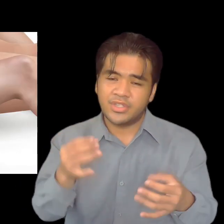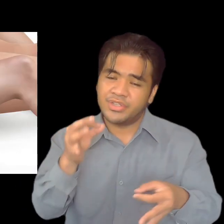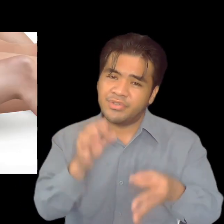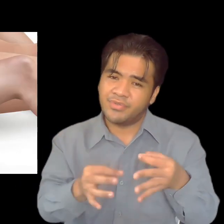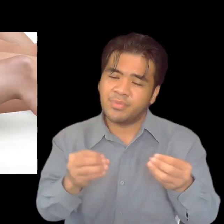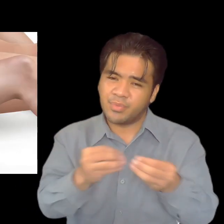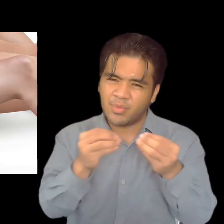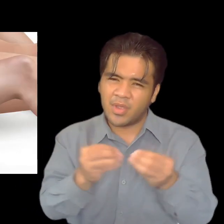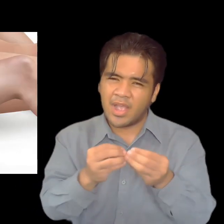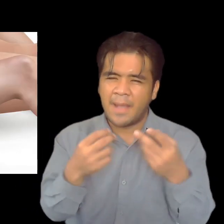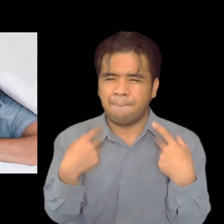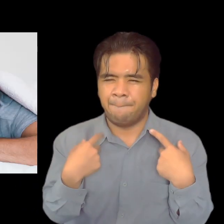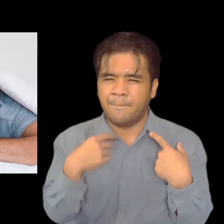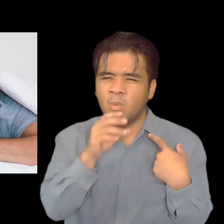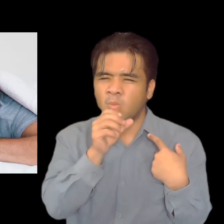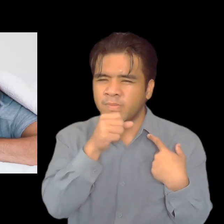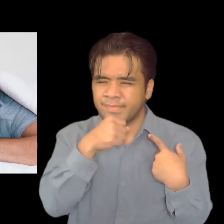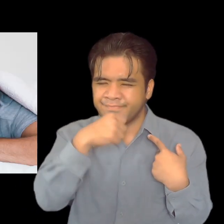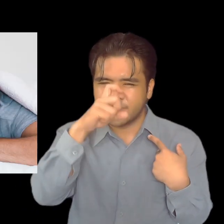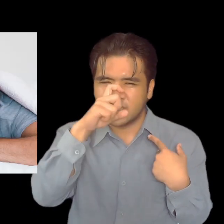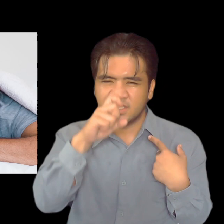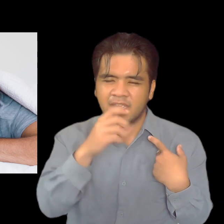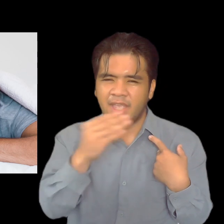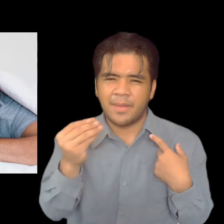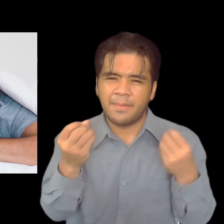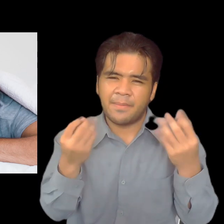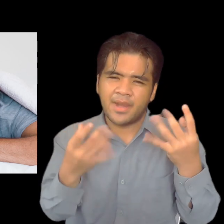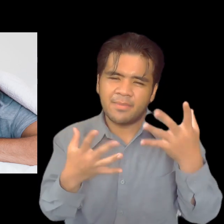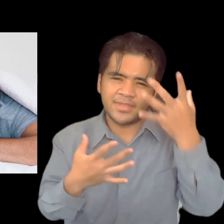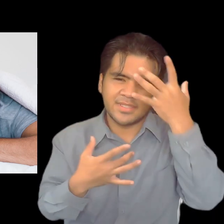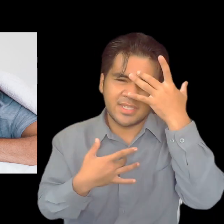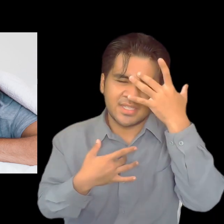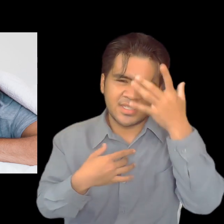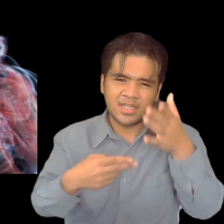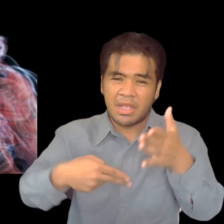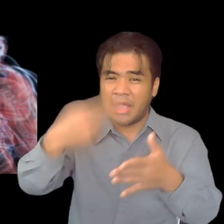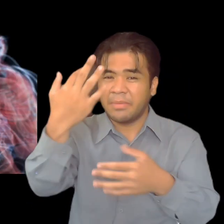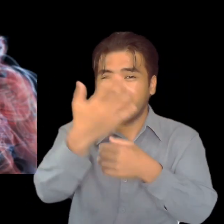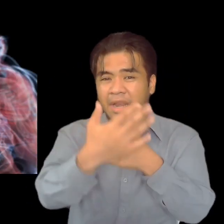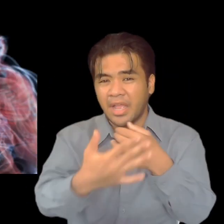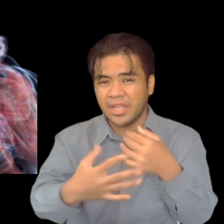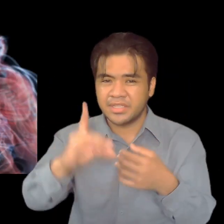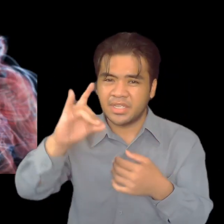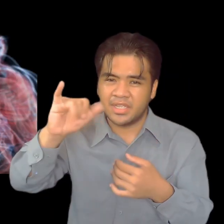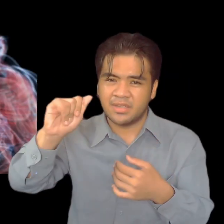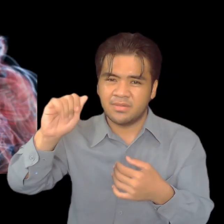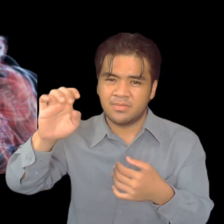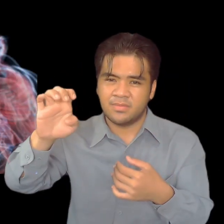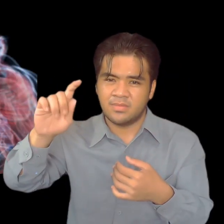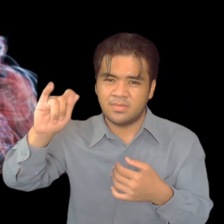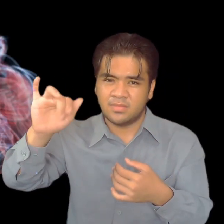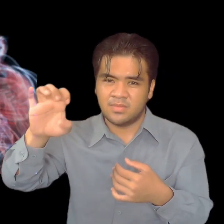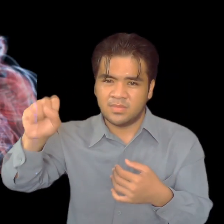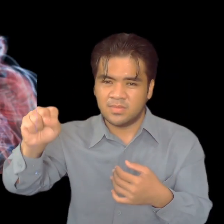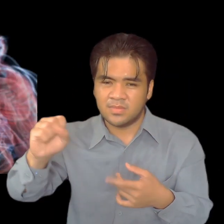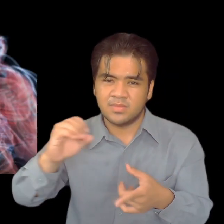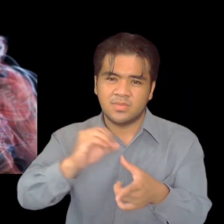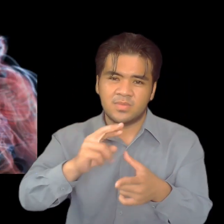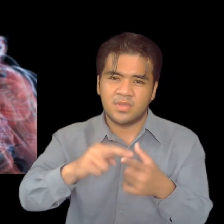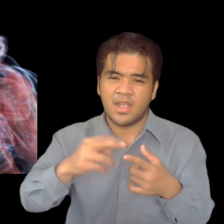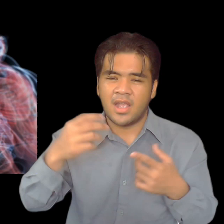can be possible. And this is true especially for older couples who already have lifelong diseases such